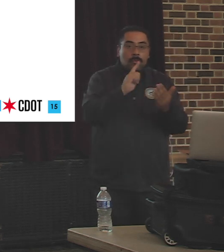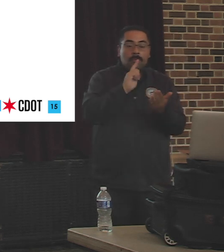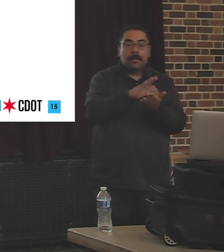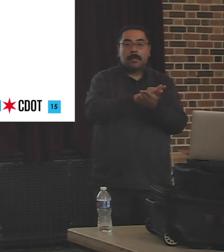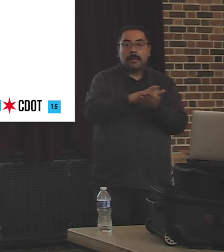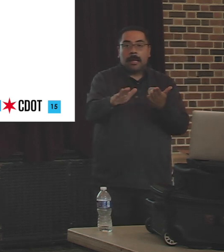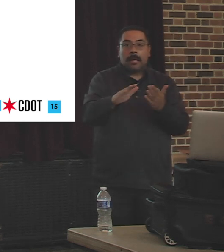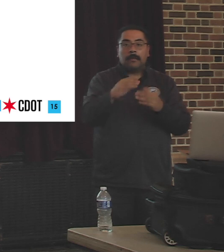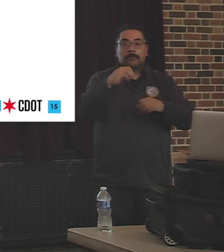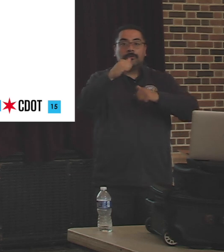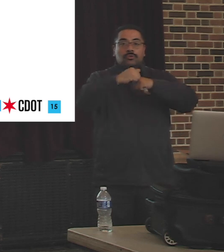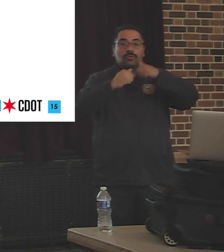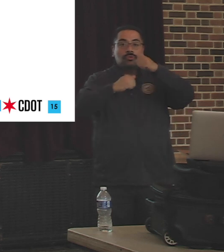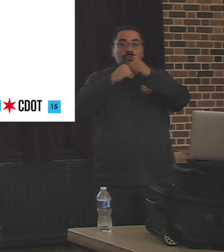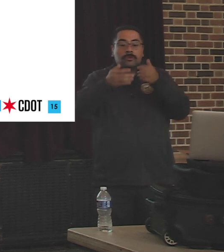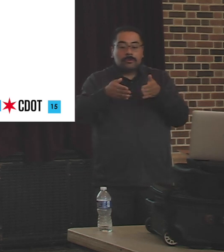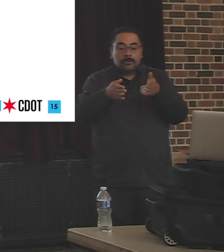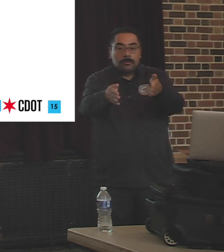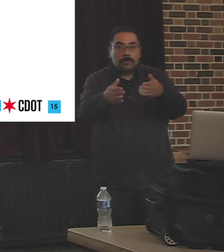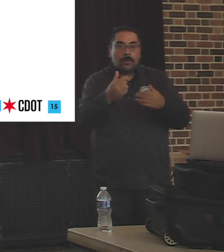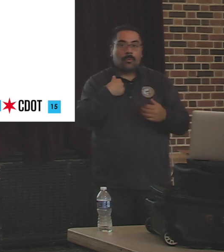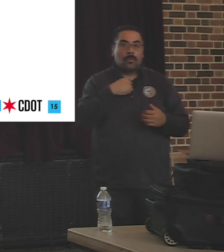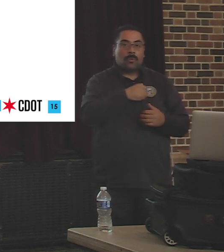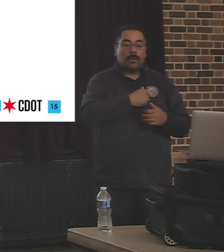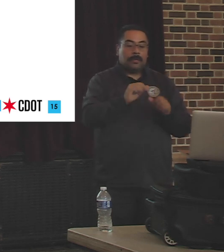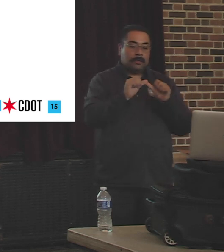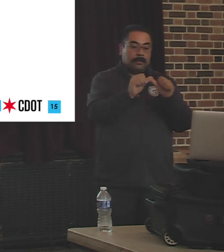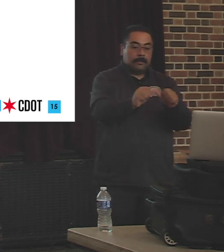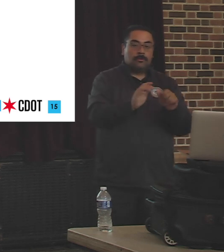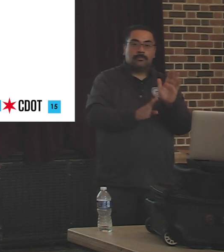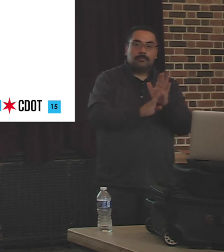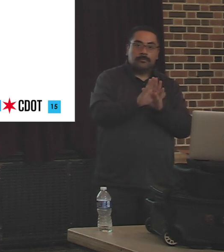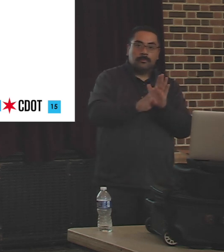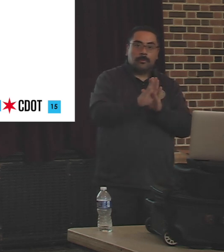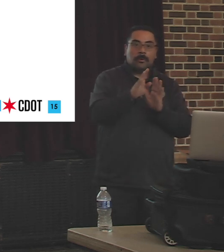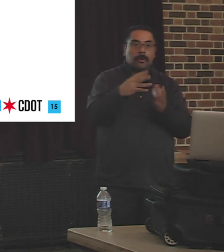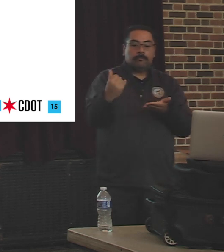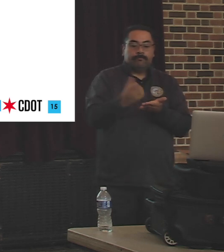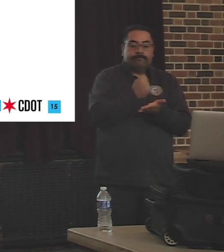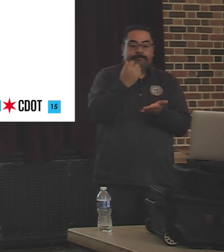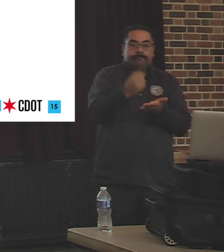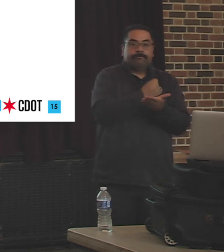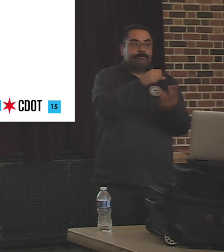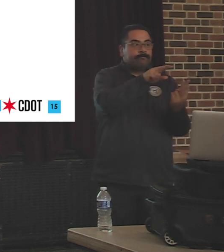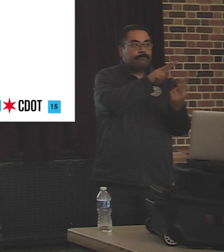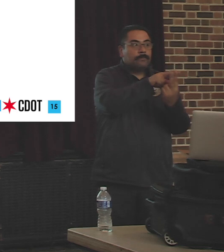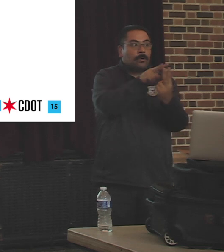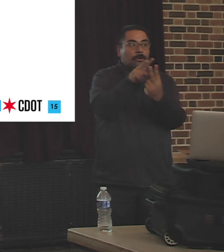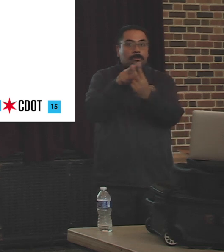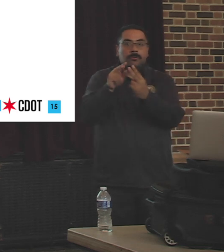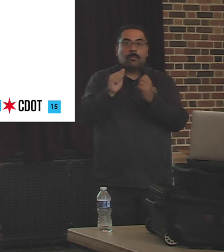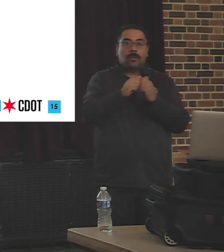nice infrastructure, and as we continue to develop and capitalize on partnerships with